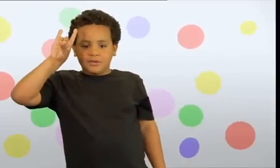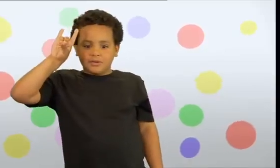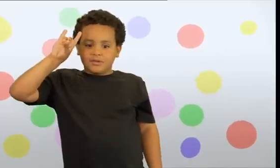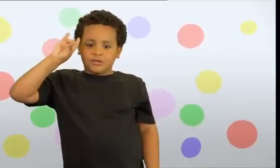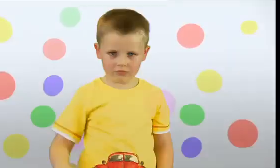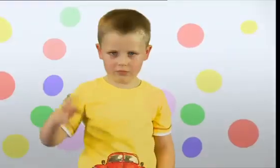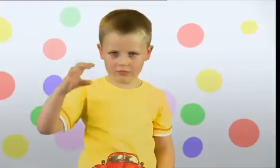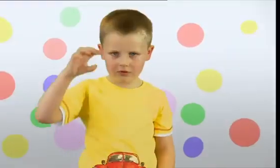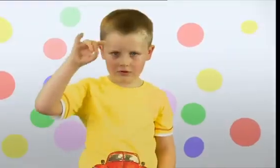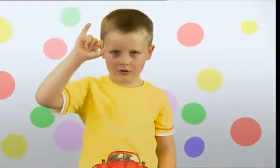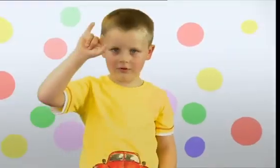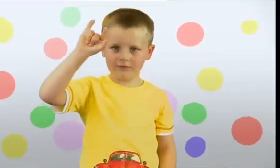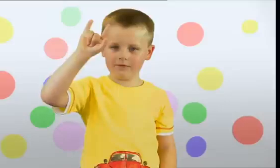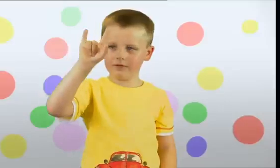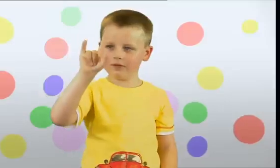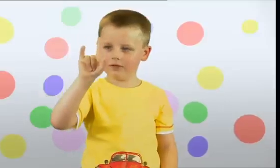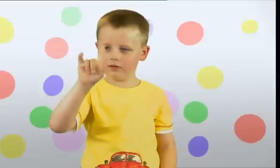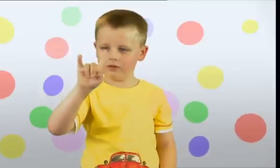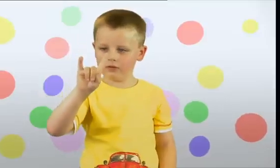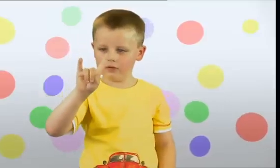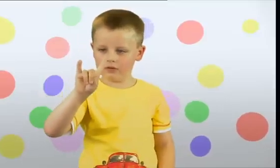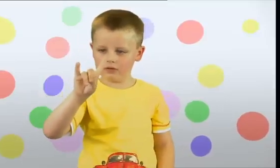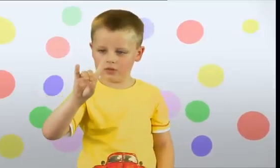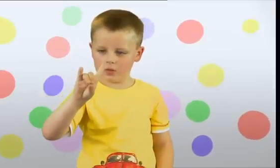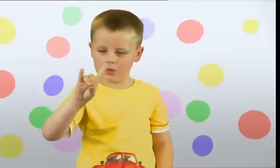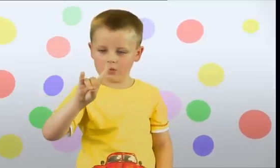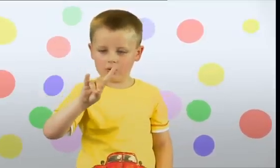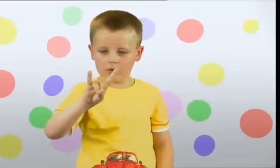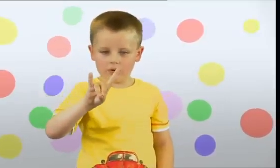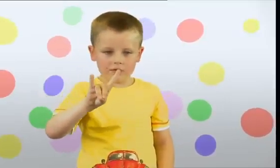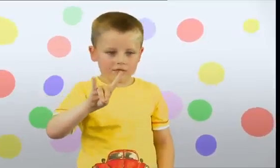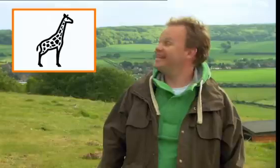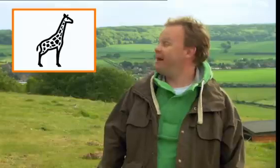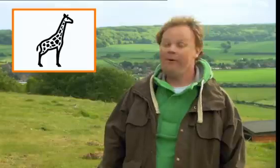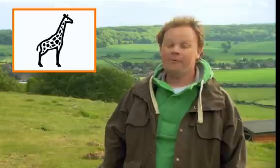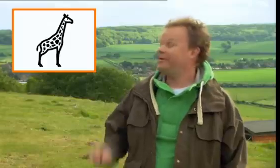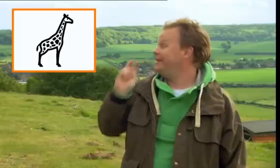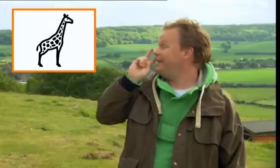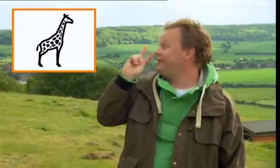Vincent. Giraffe. Great signing, Sebastian. Giraffe. Oh,